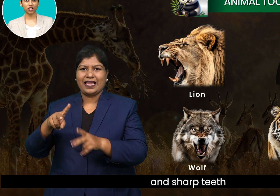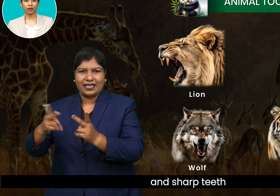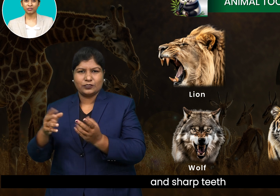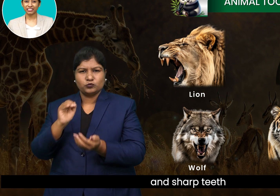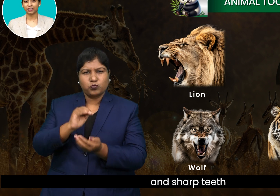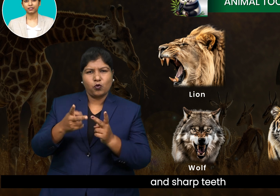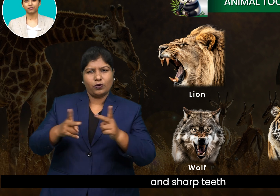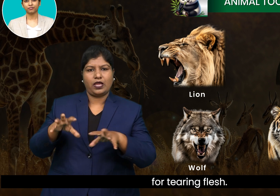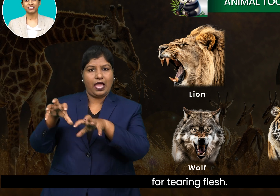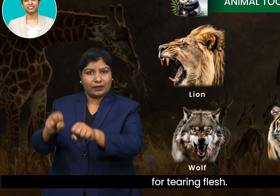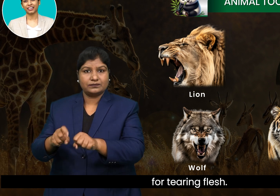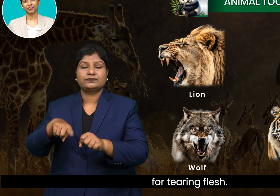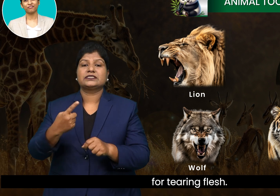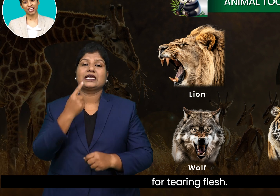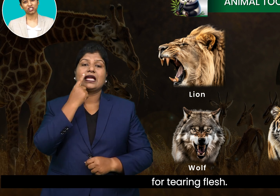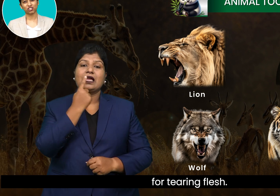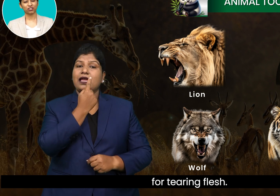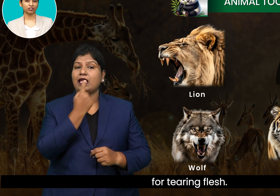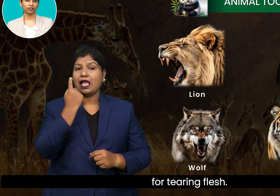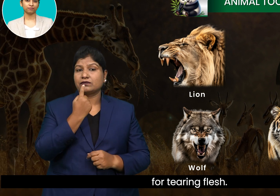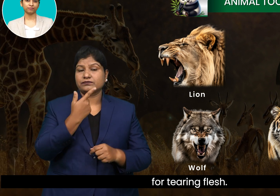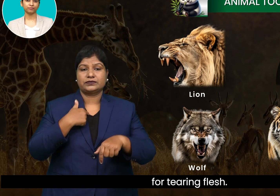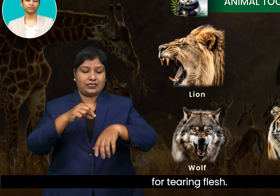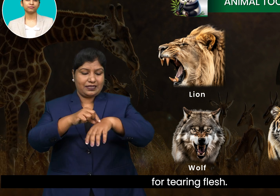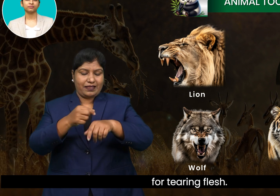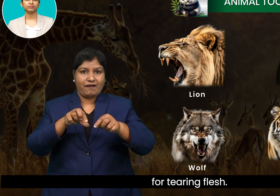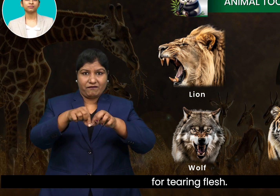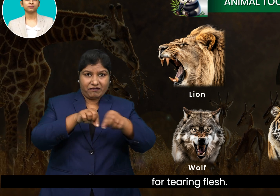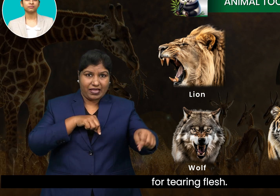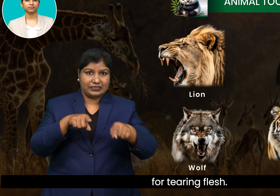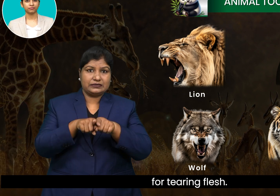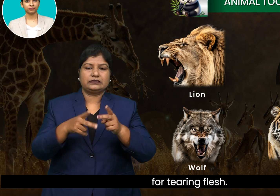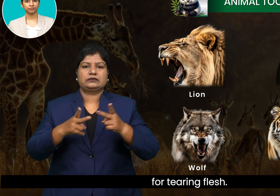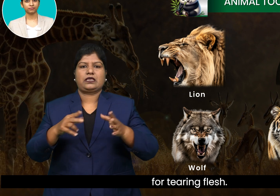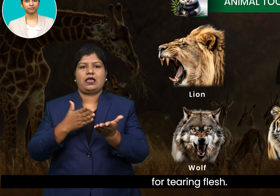and sharp teeth for tearing flesh.